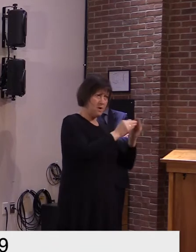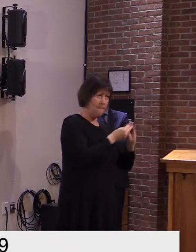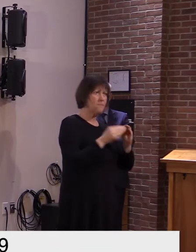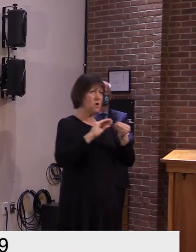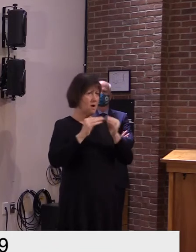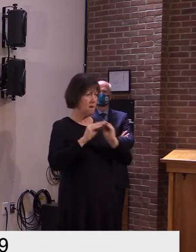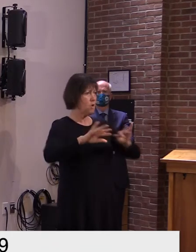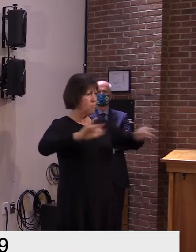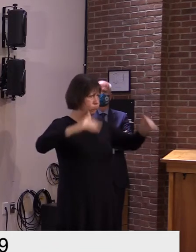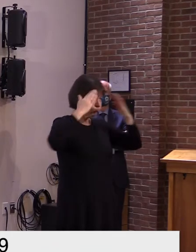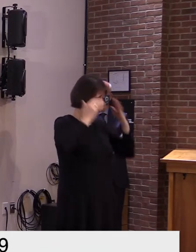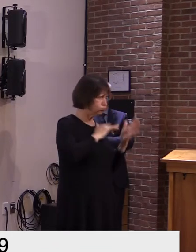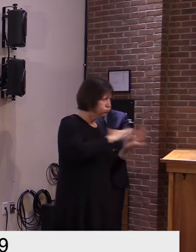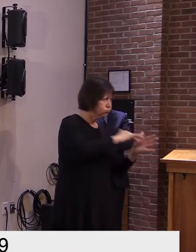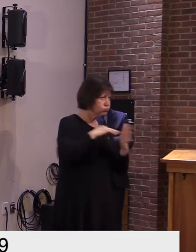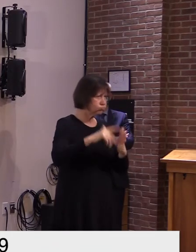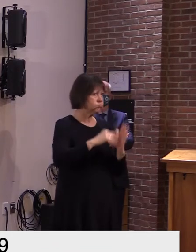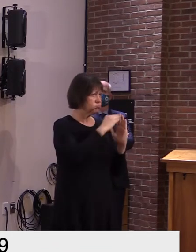aggregate.